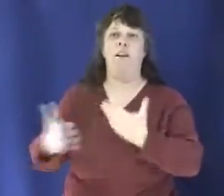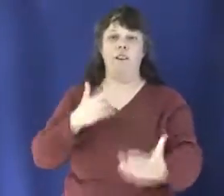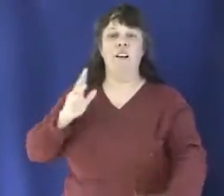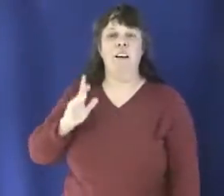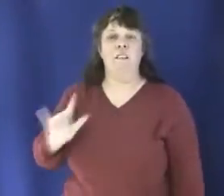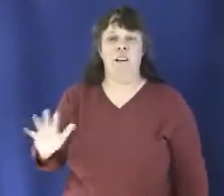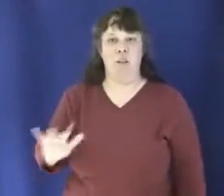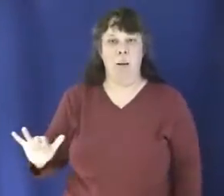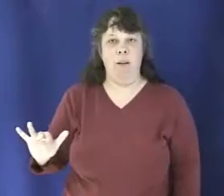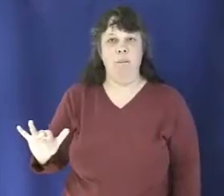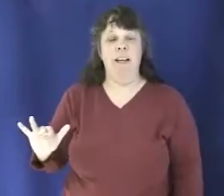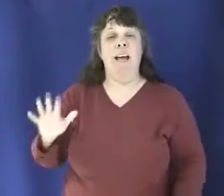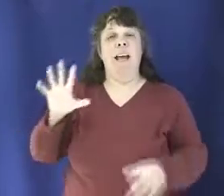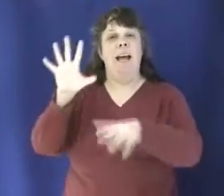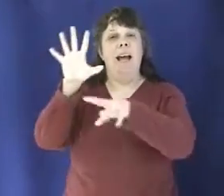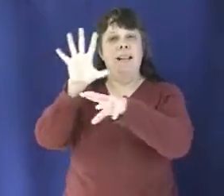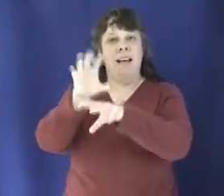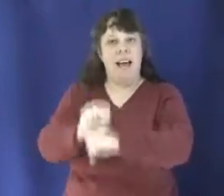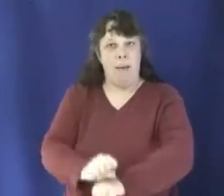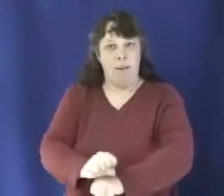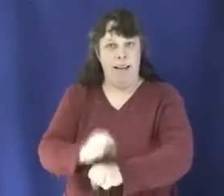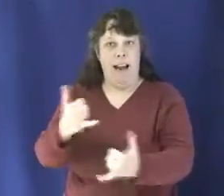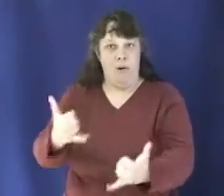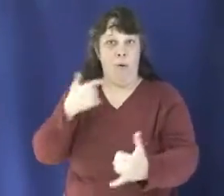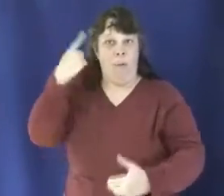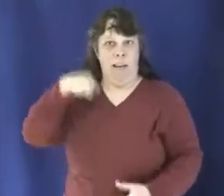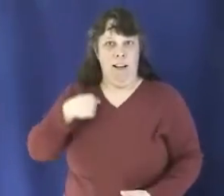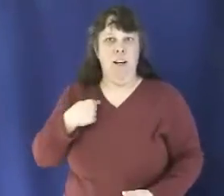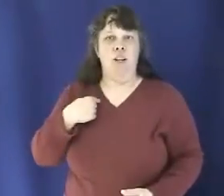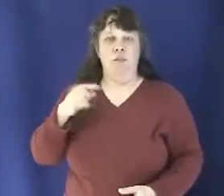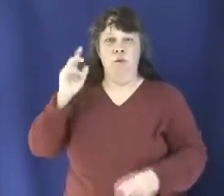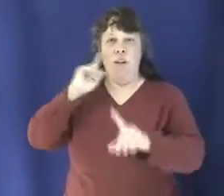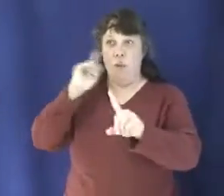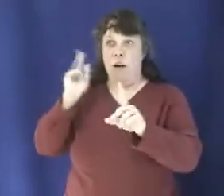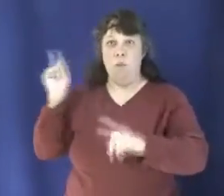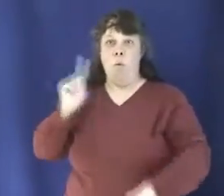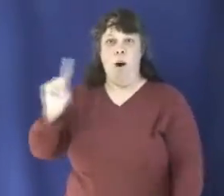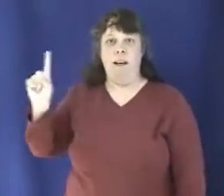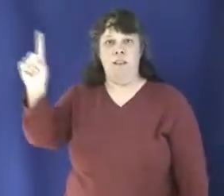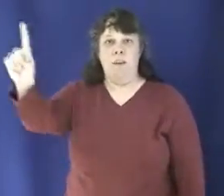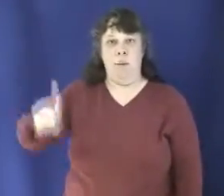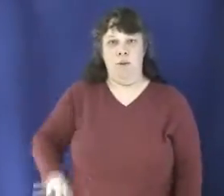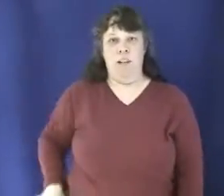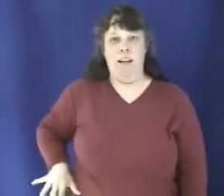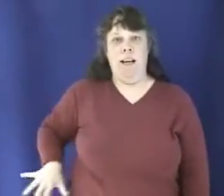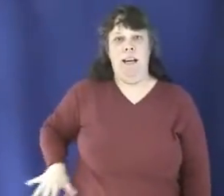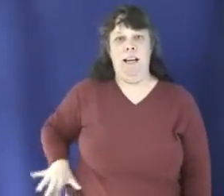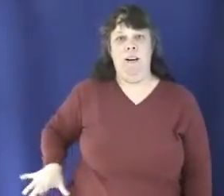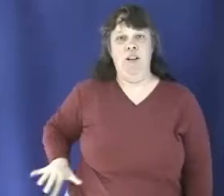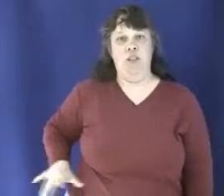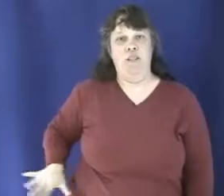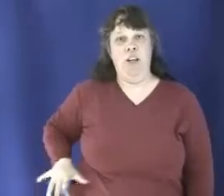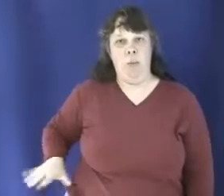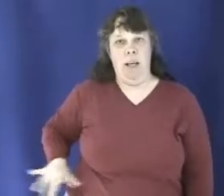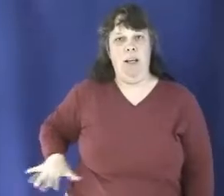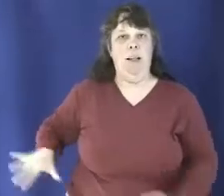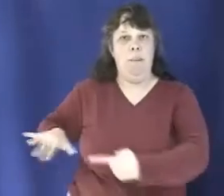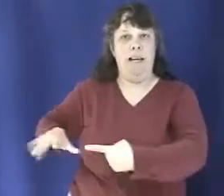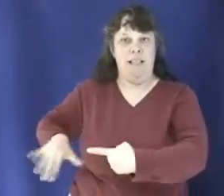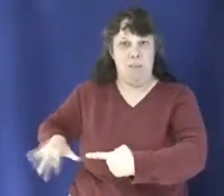whatever, fingerspell. And it's a habit now for me. If you watch me walking sometimes, you'll see that little hand down here, just a fingerspell, because it's